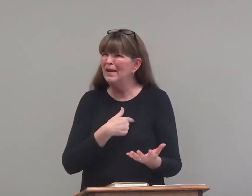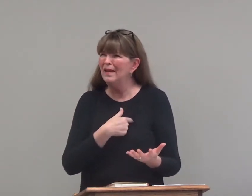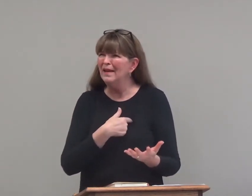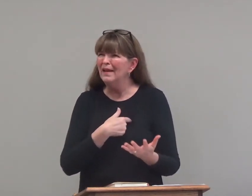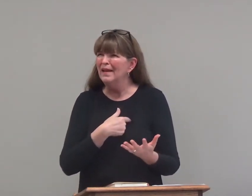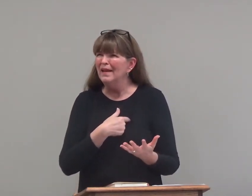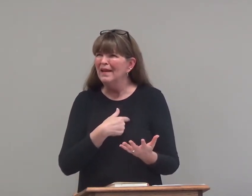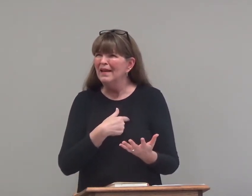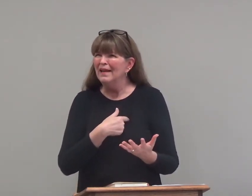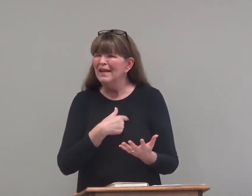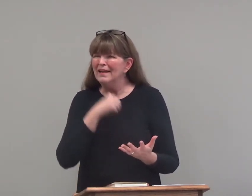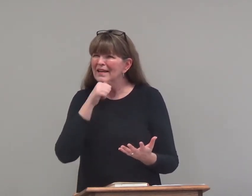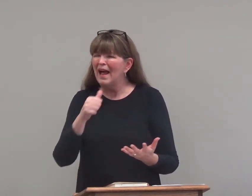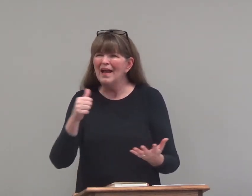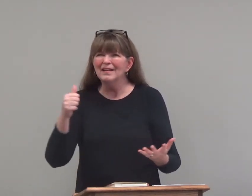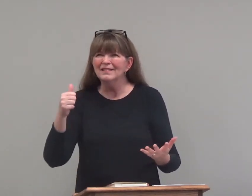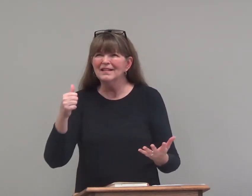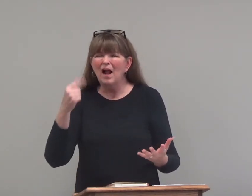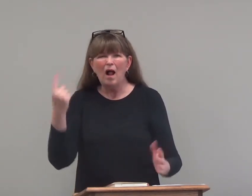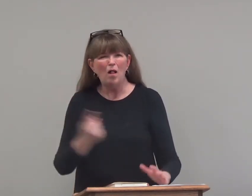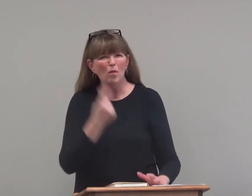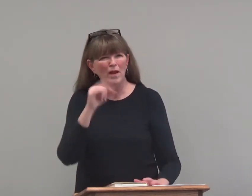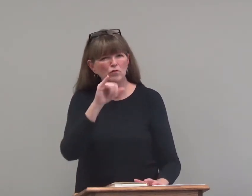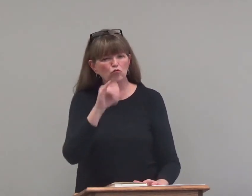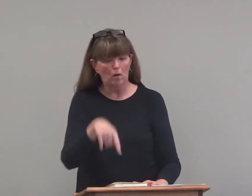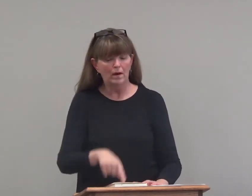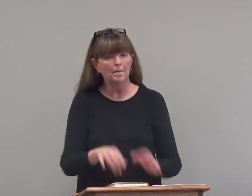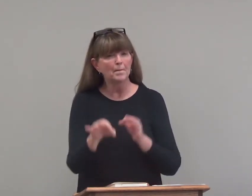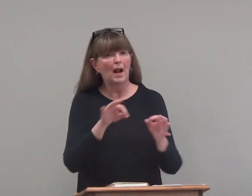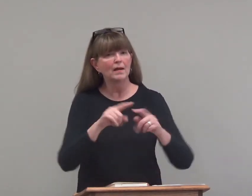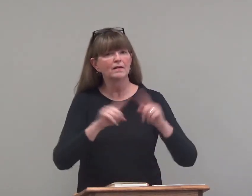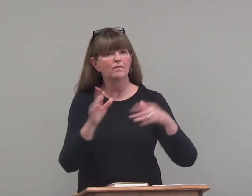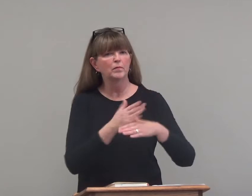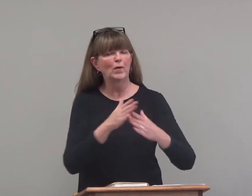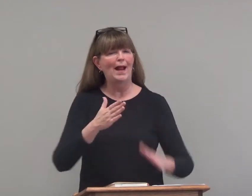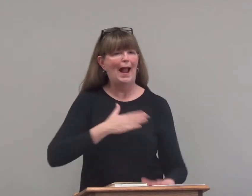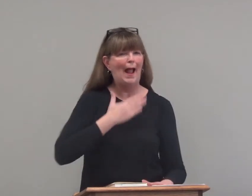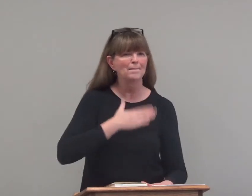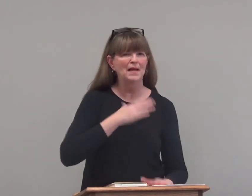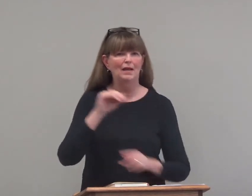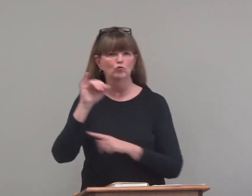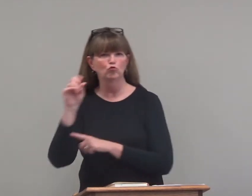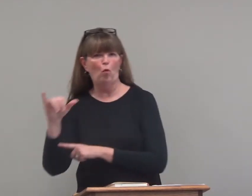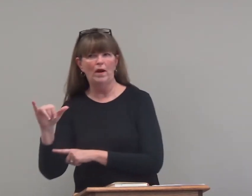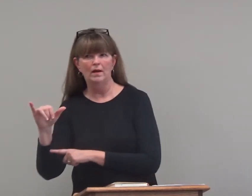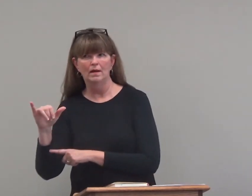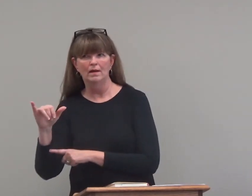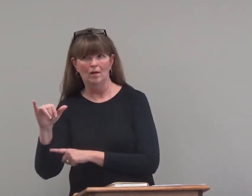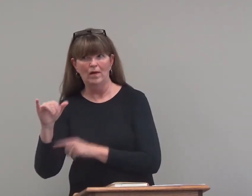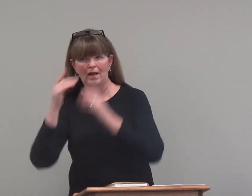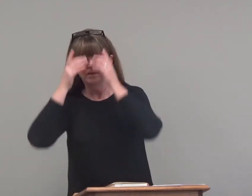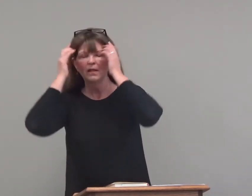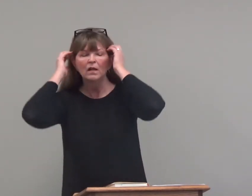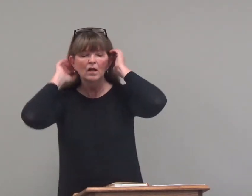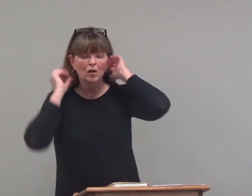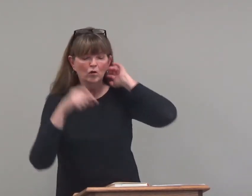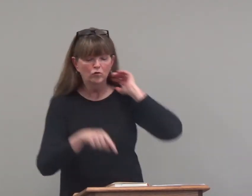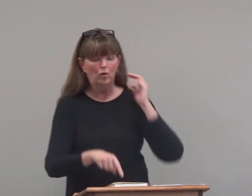where do we find joy? Why are we not always joyful? And they talk about the happiness between, or the